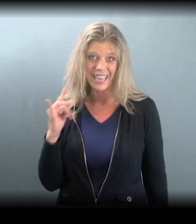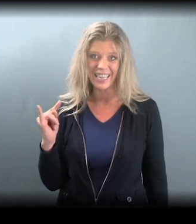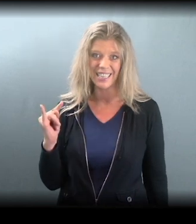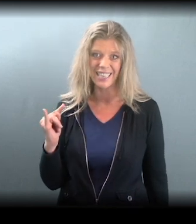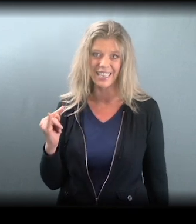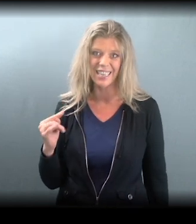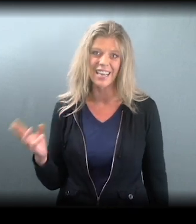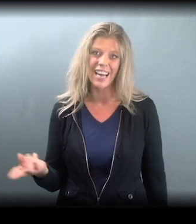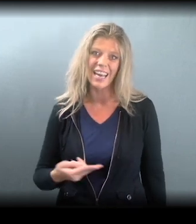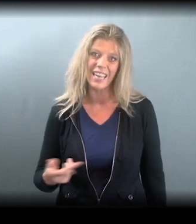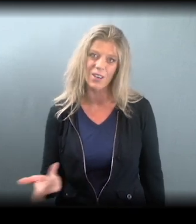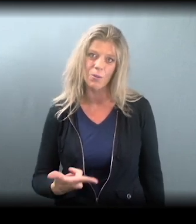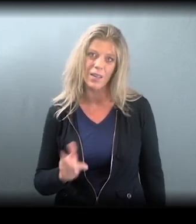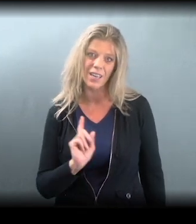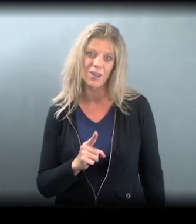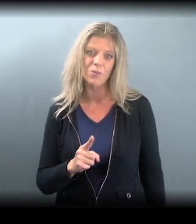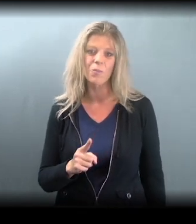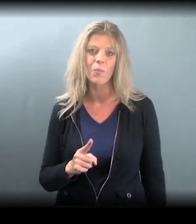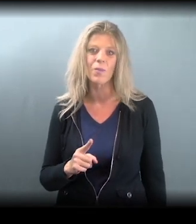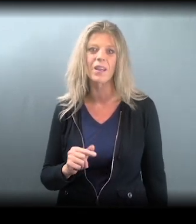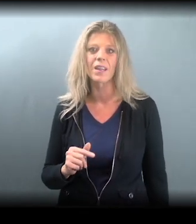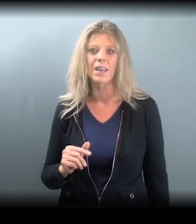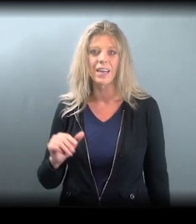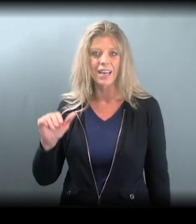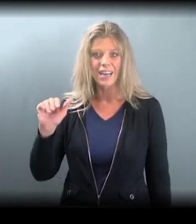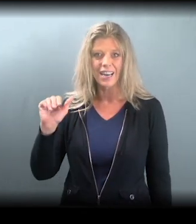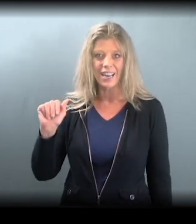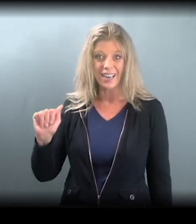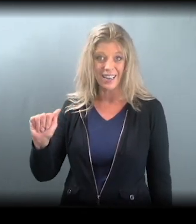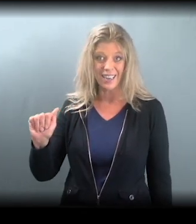it? Here we go. A